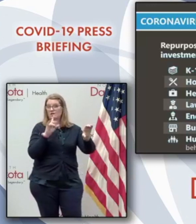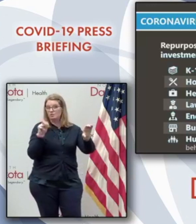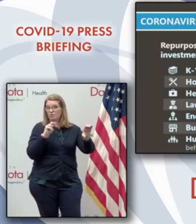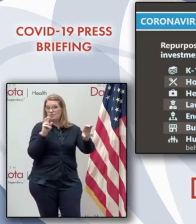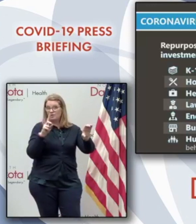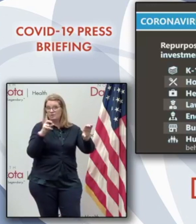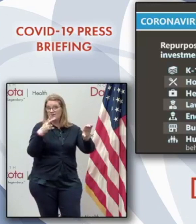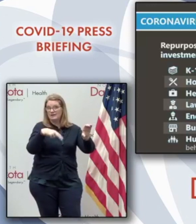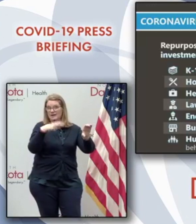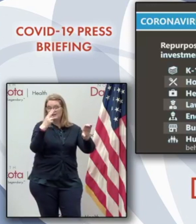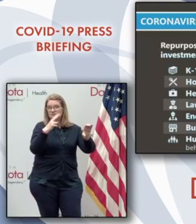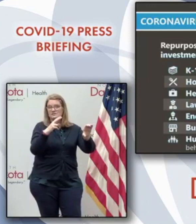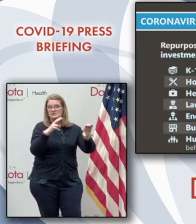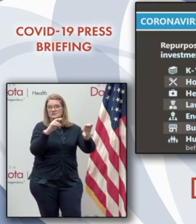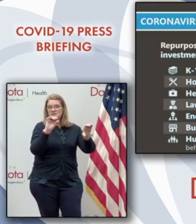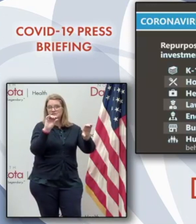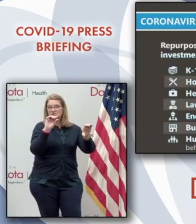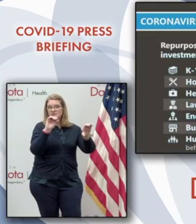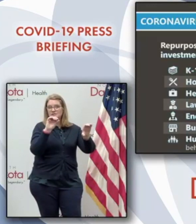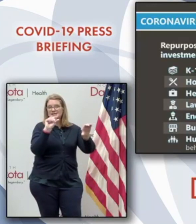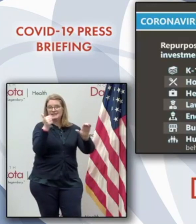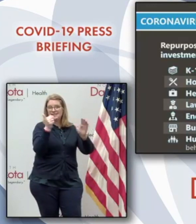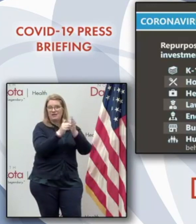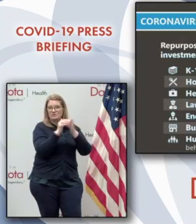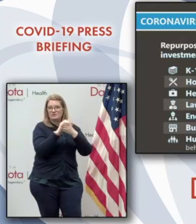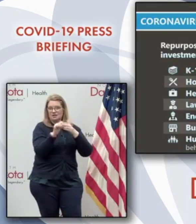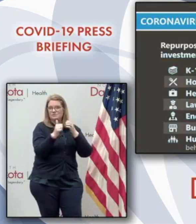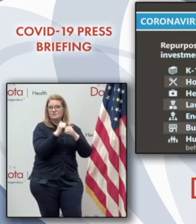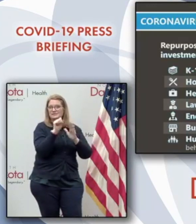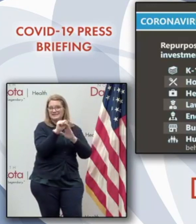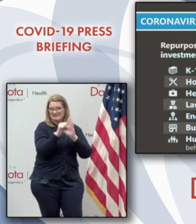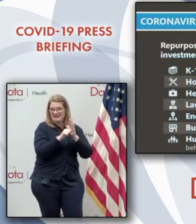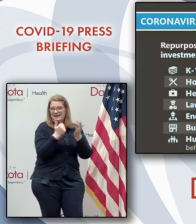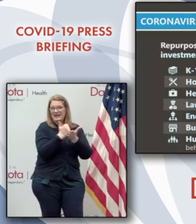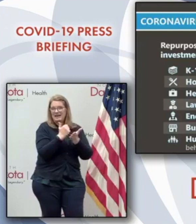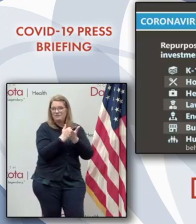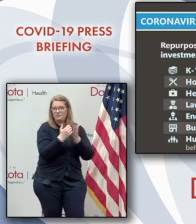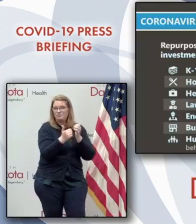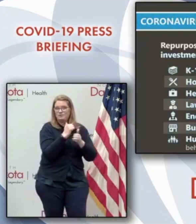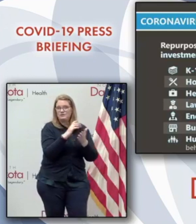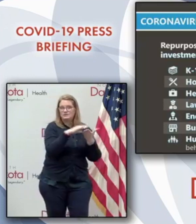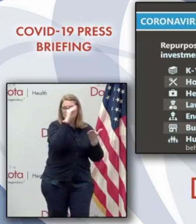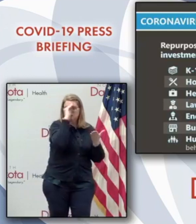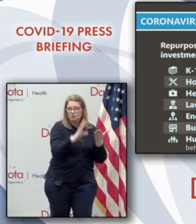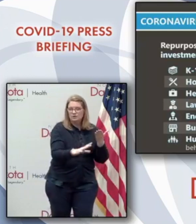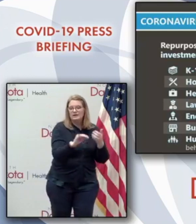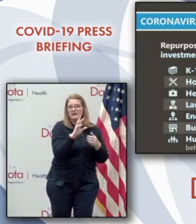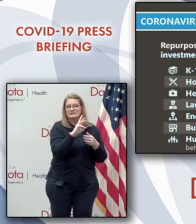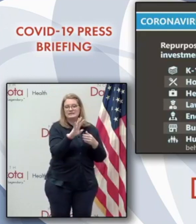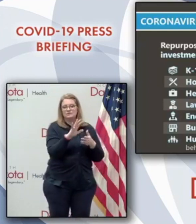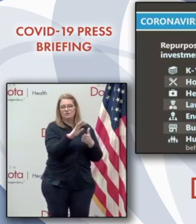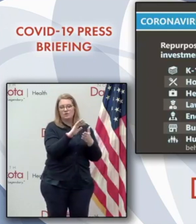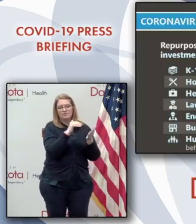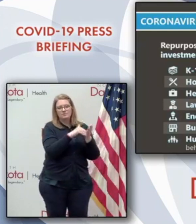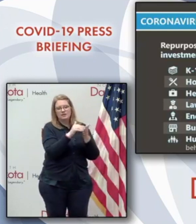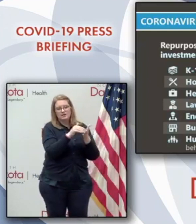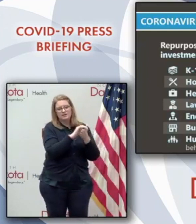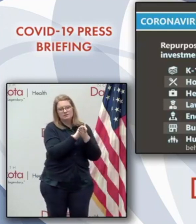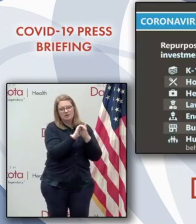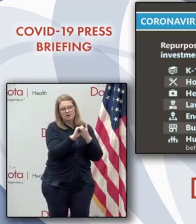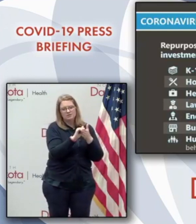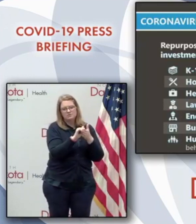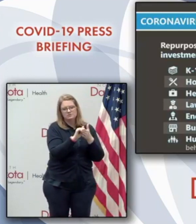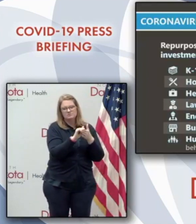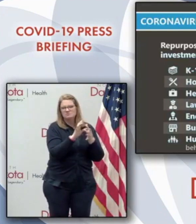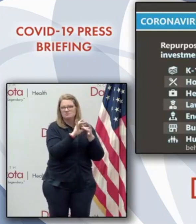with $10,000 of state aid per student. Another $64 million to help the schools with